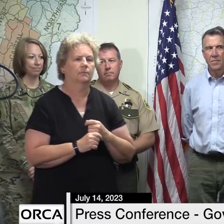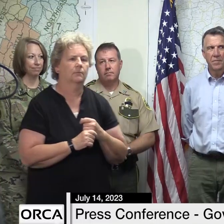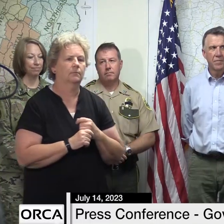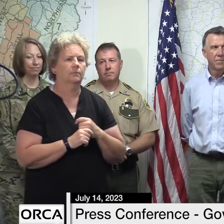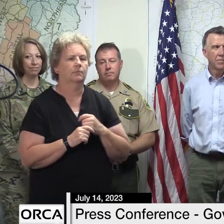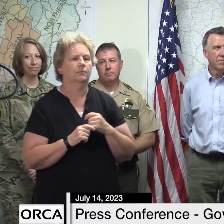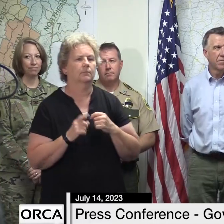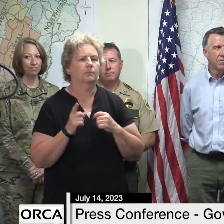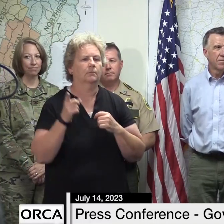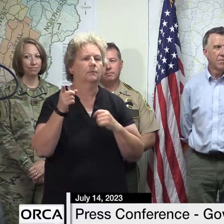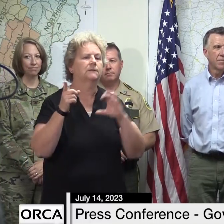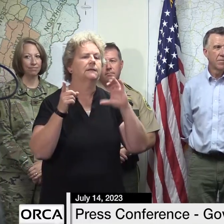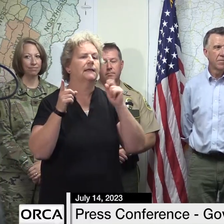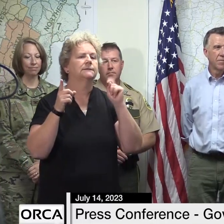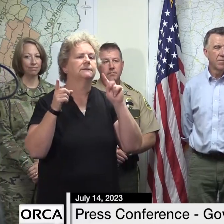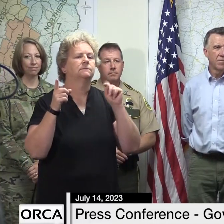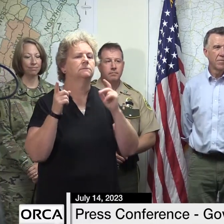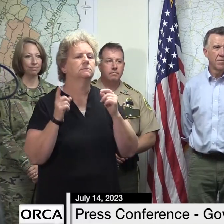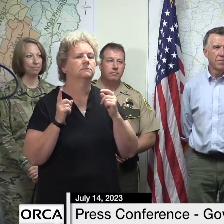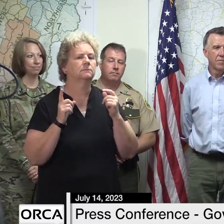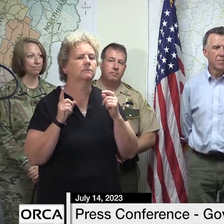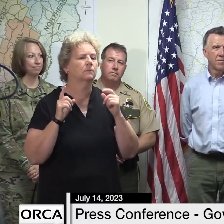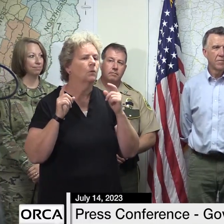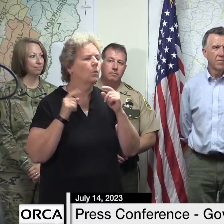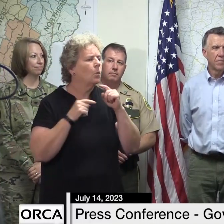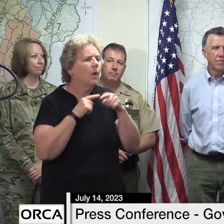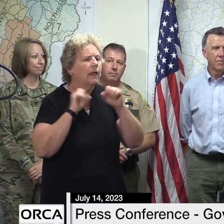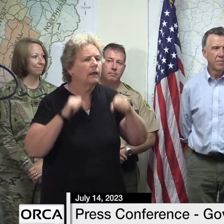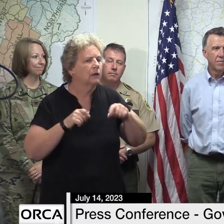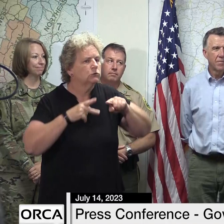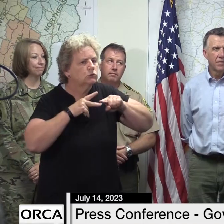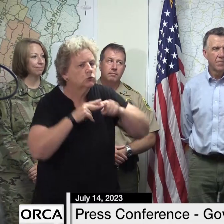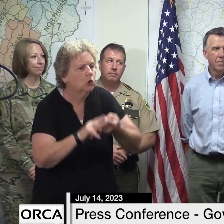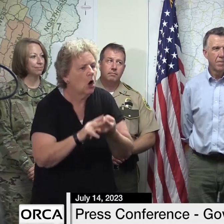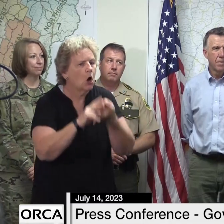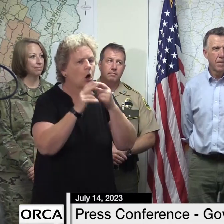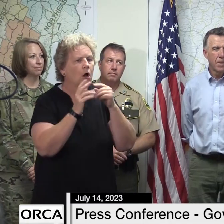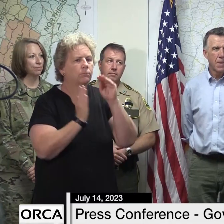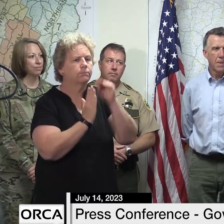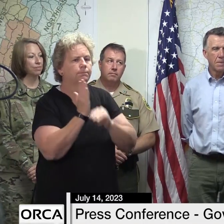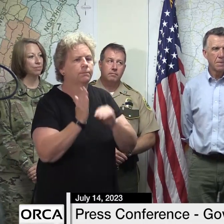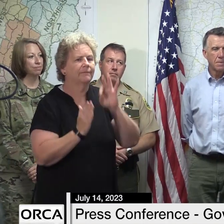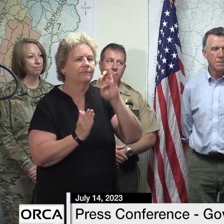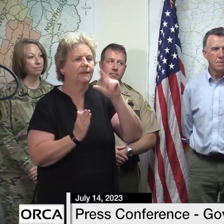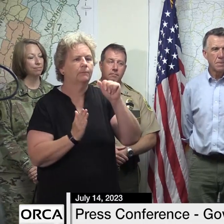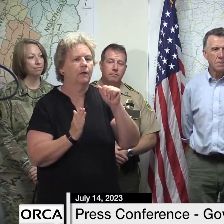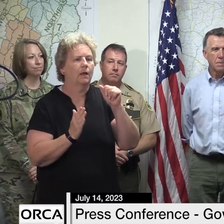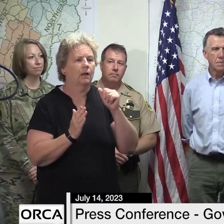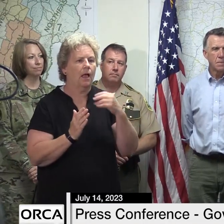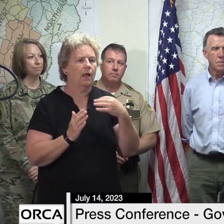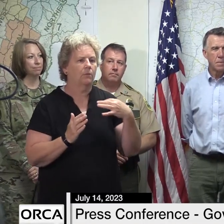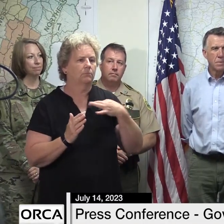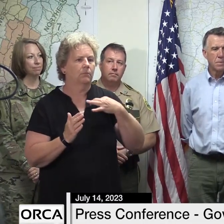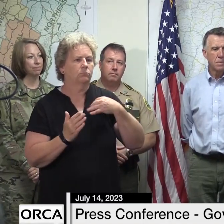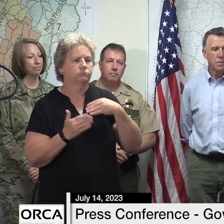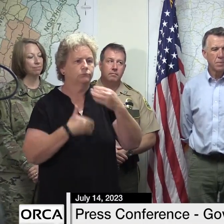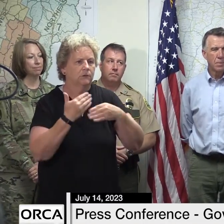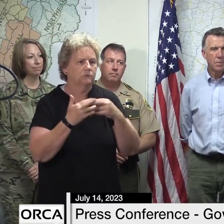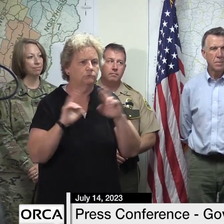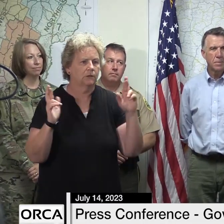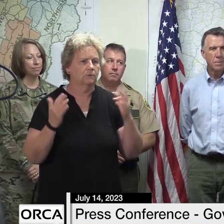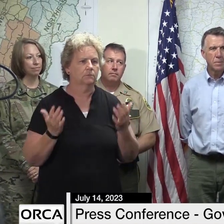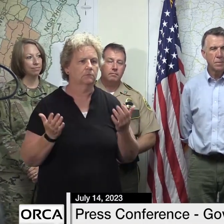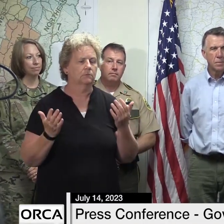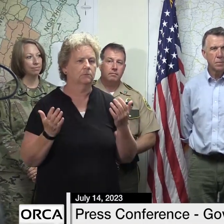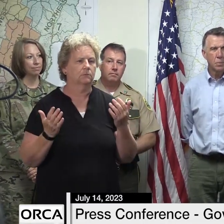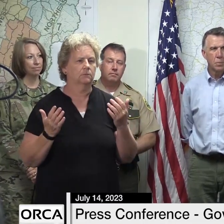and how much can people receive potentially? Sure. So for those that were impacted, that